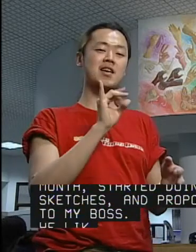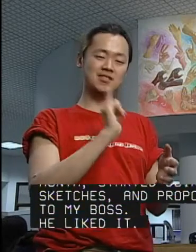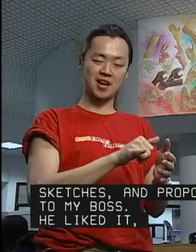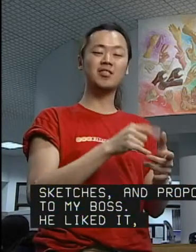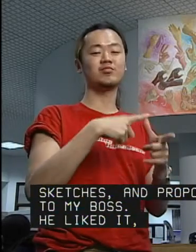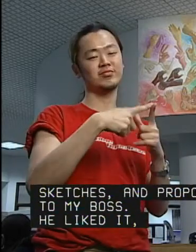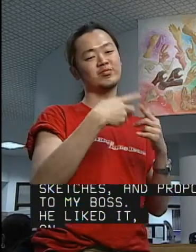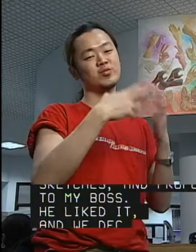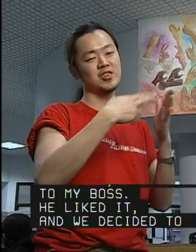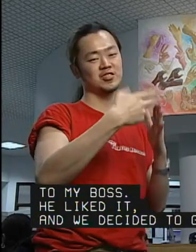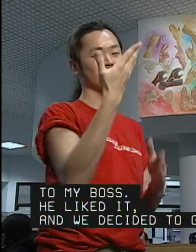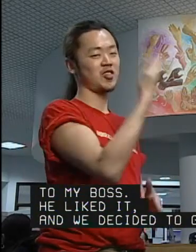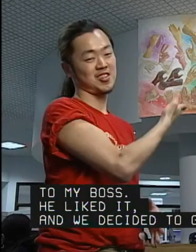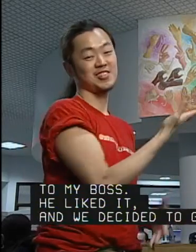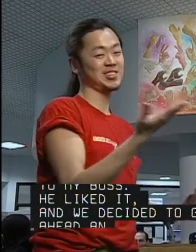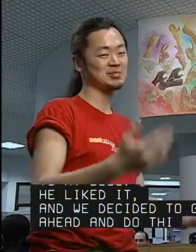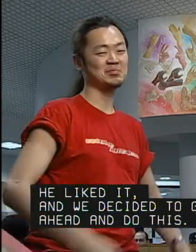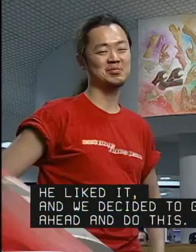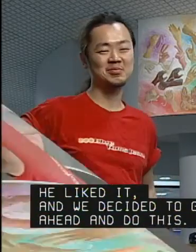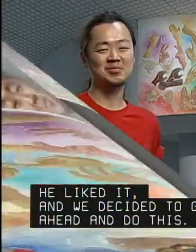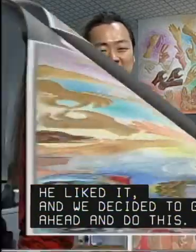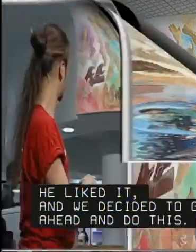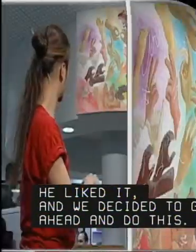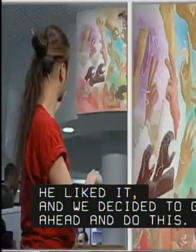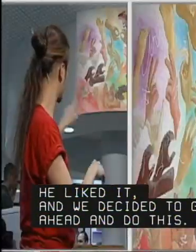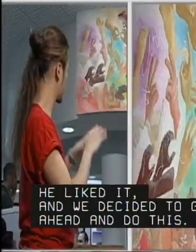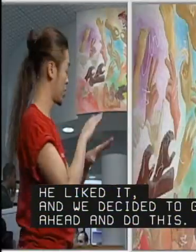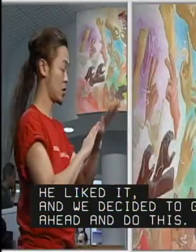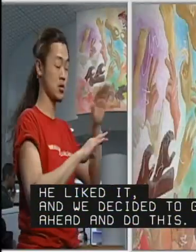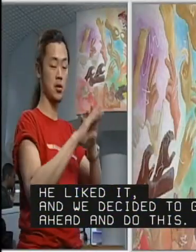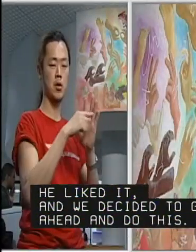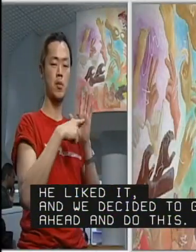He liked it, and we decided to go ahead and do this.